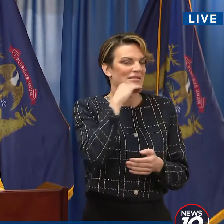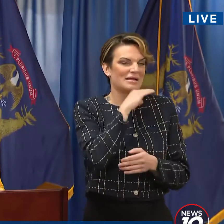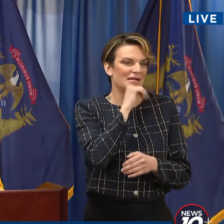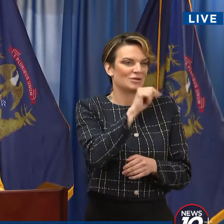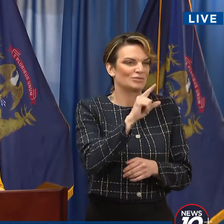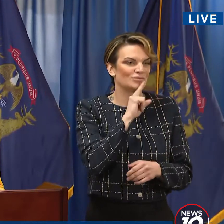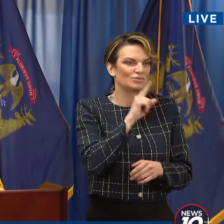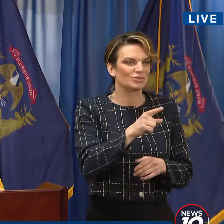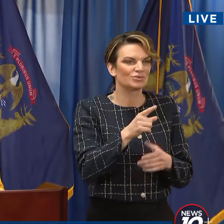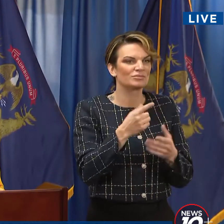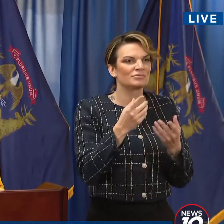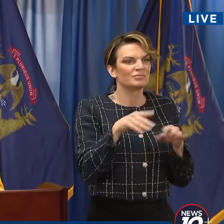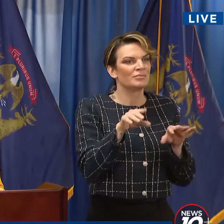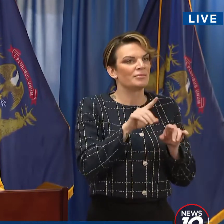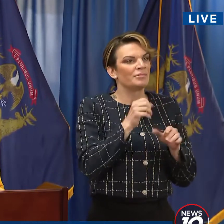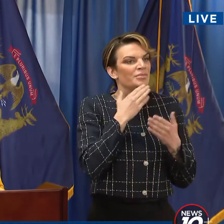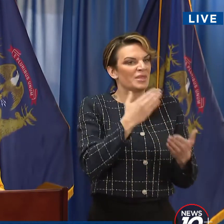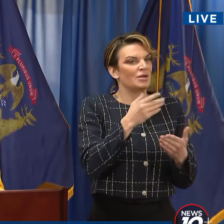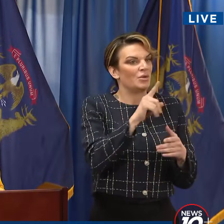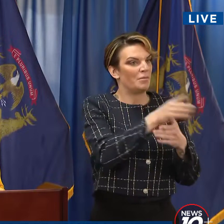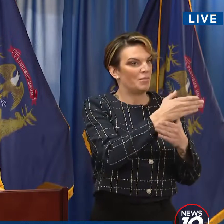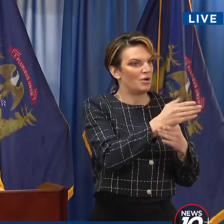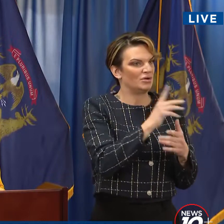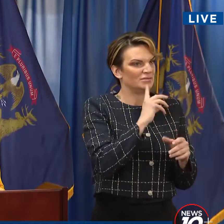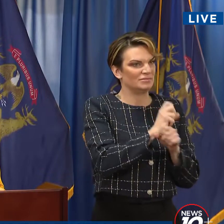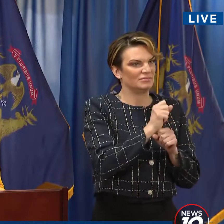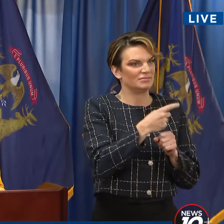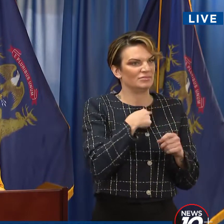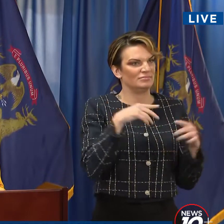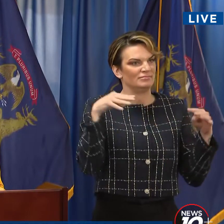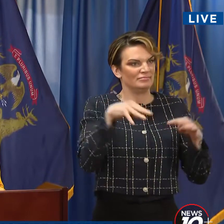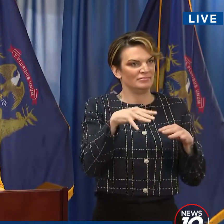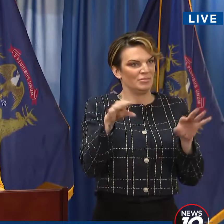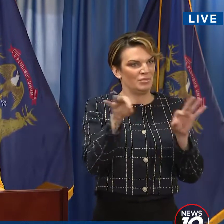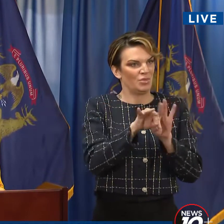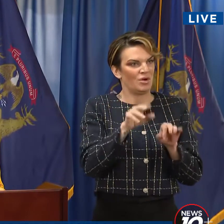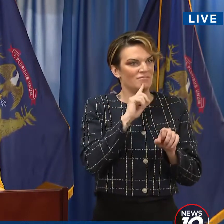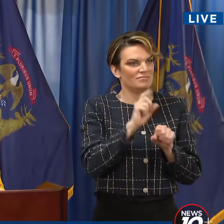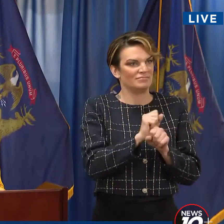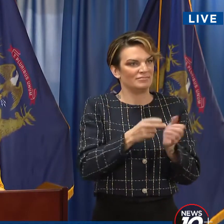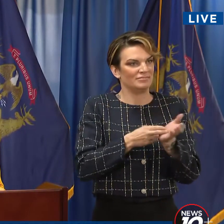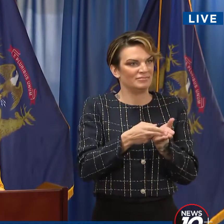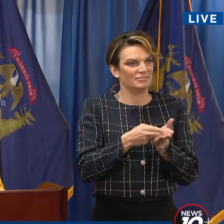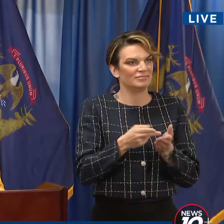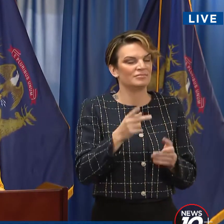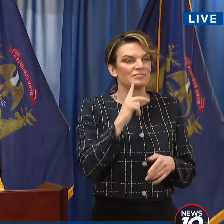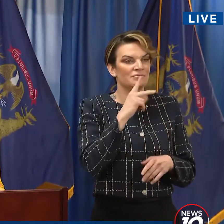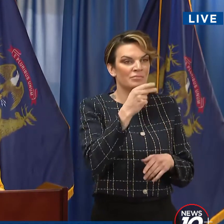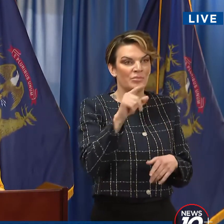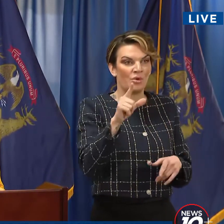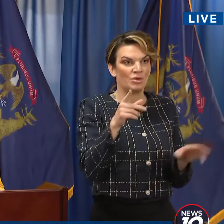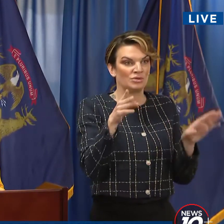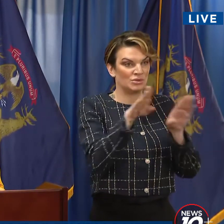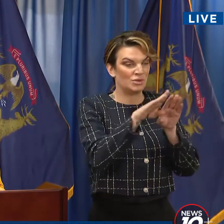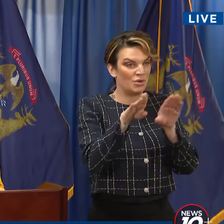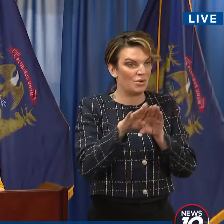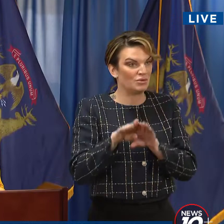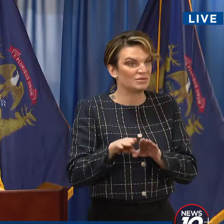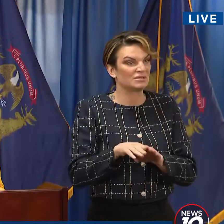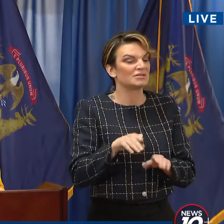us ensure trusted information ruled the day. After the polls closed, we saw poll workers work through the